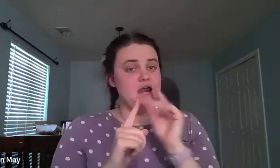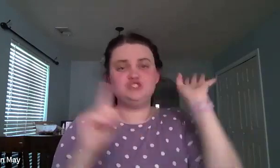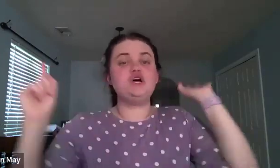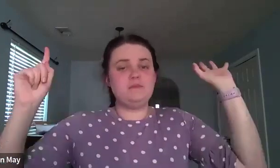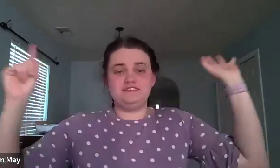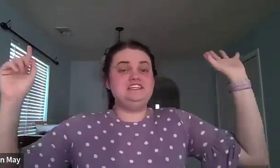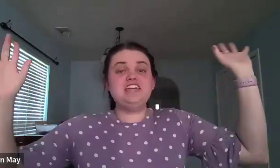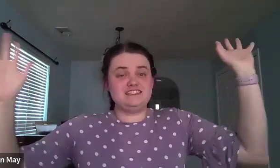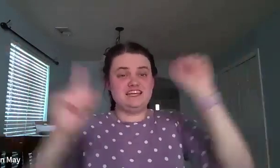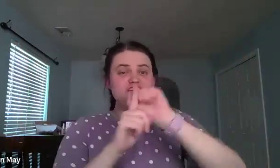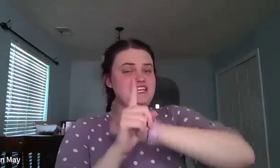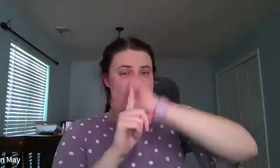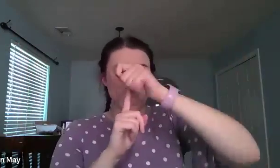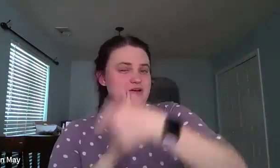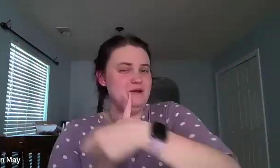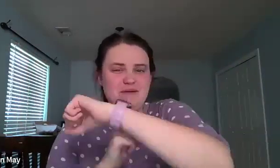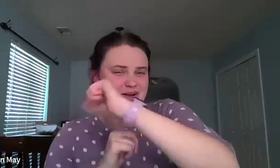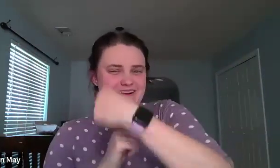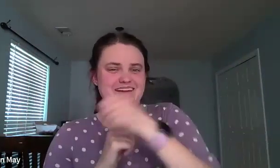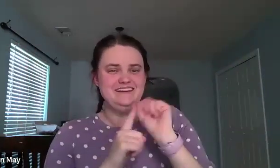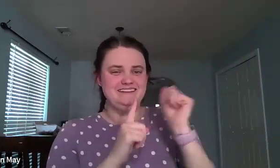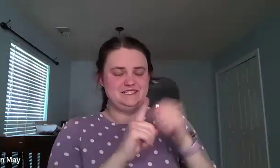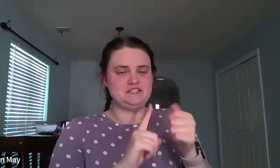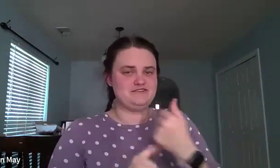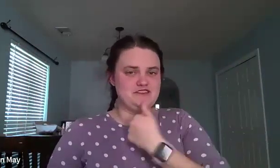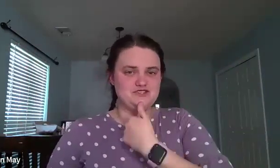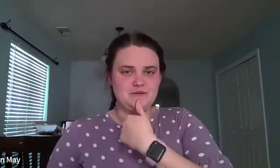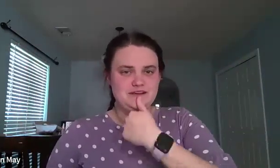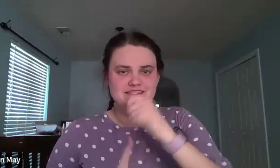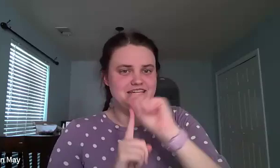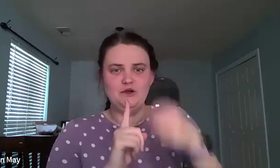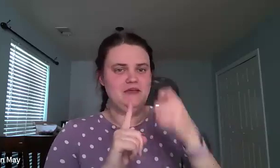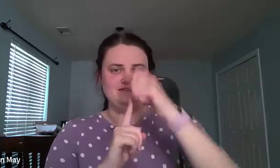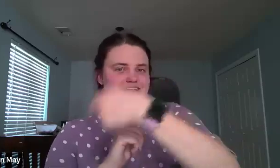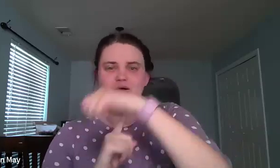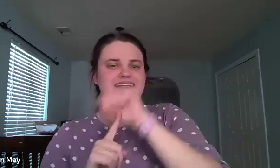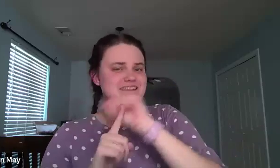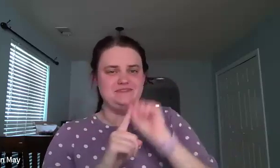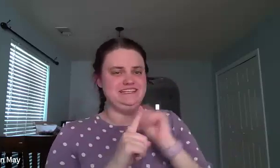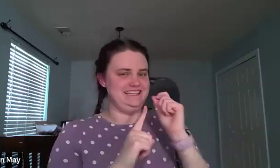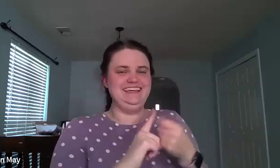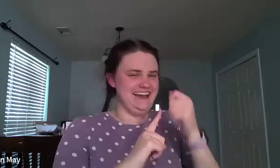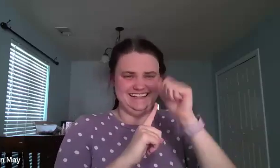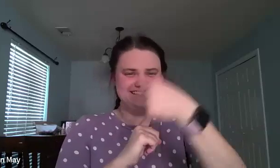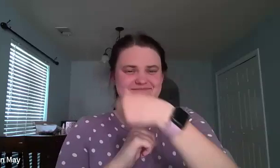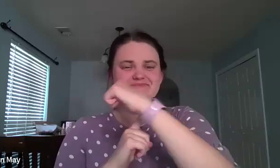was so happy. It's like, yes, that is such an easy one to remember. Especially after the strawberry incident. Oh man, I was like, no, I need something easy, guys.